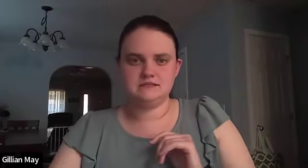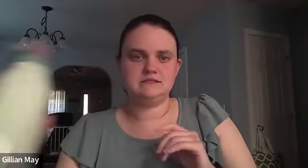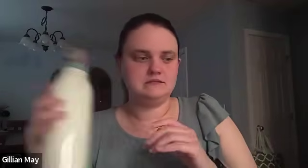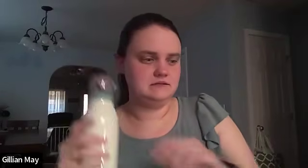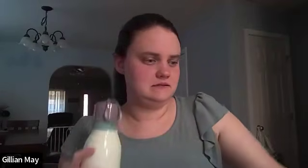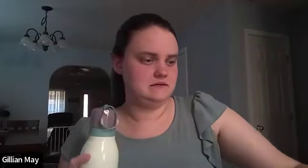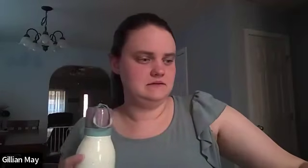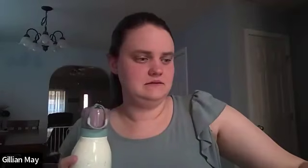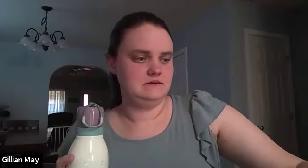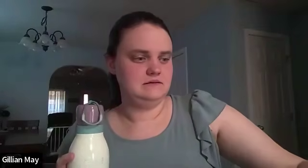address?